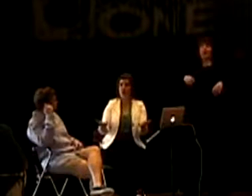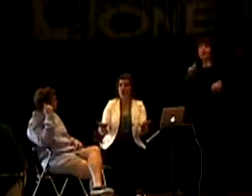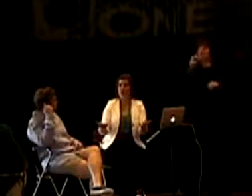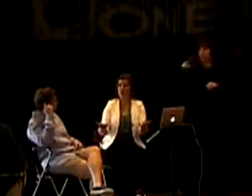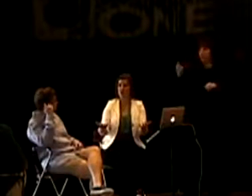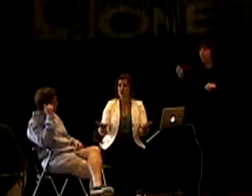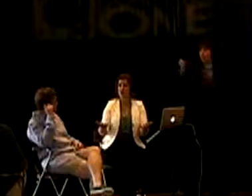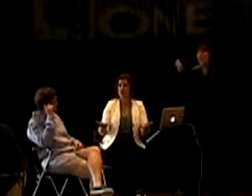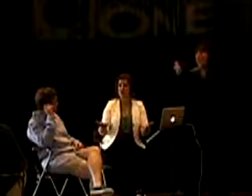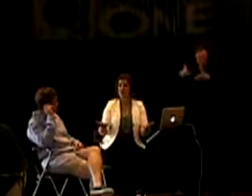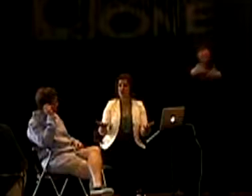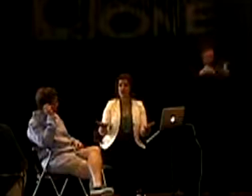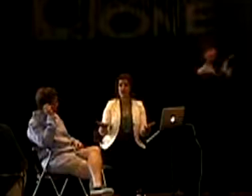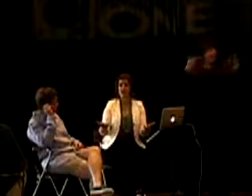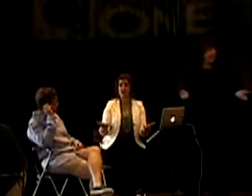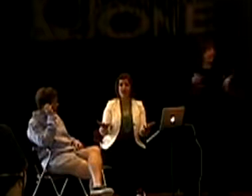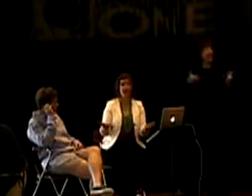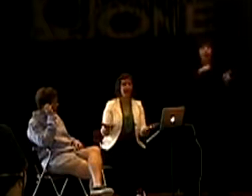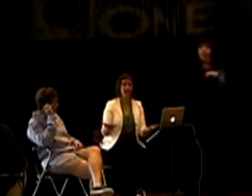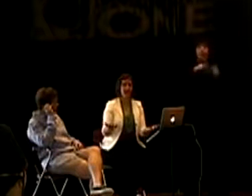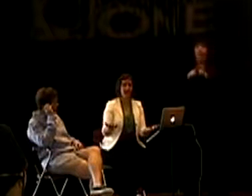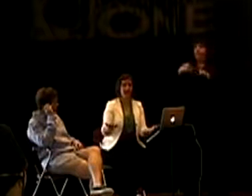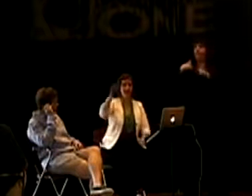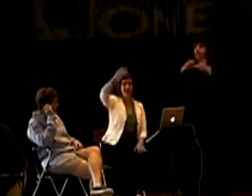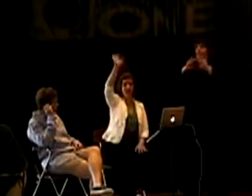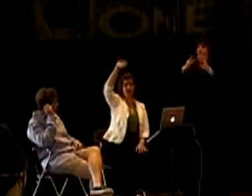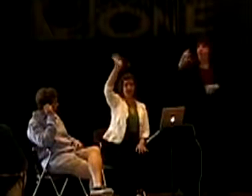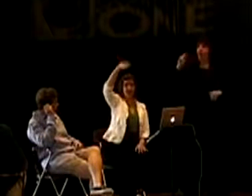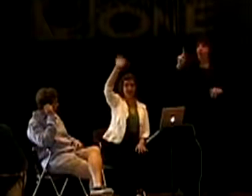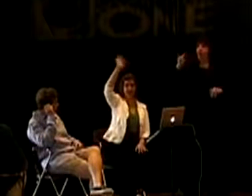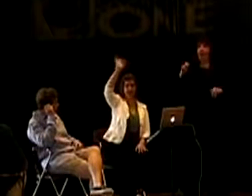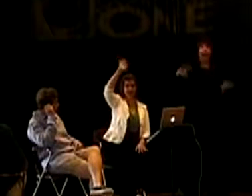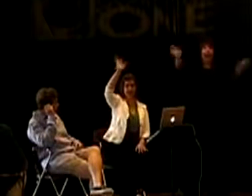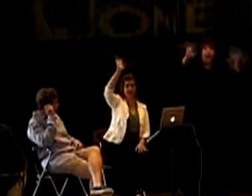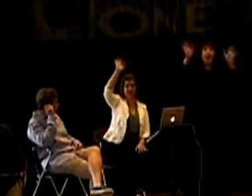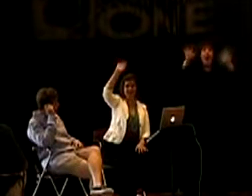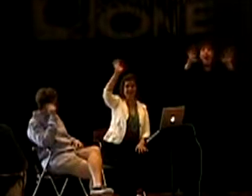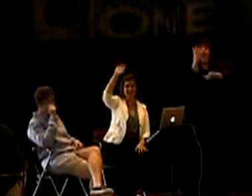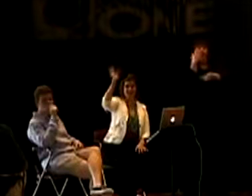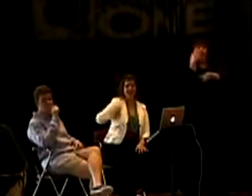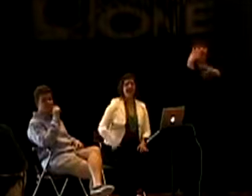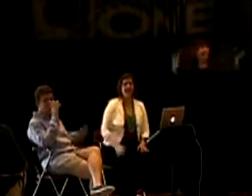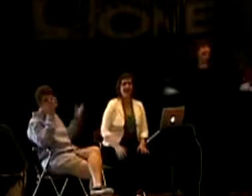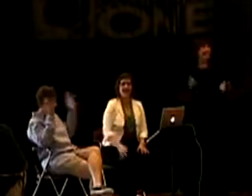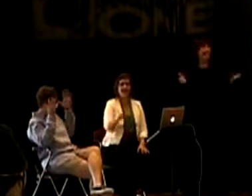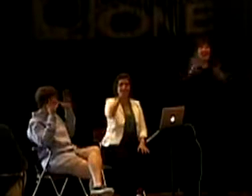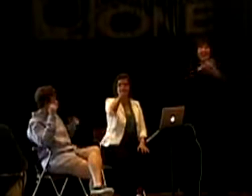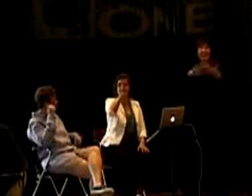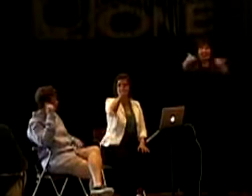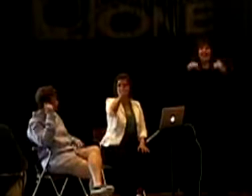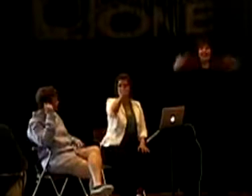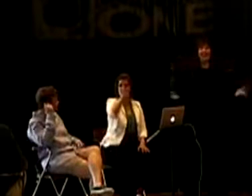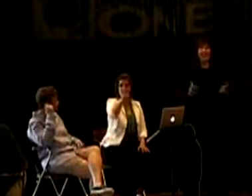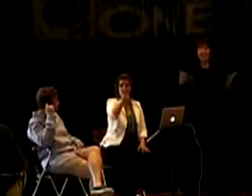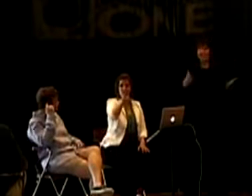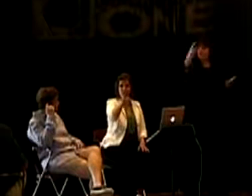you who are here with us in person, we also have an online audience. Hello, online audience. Nice to see you. There's a camera